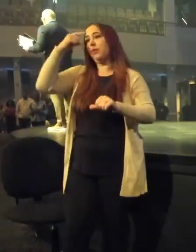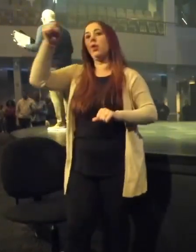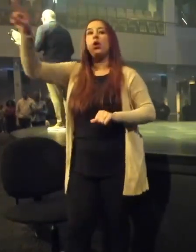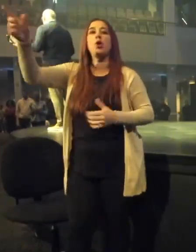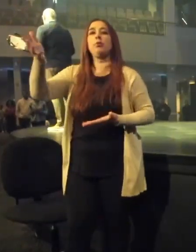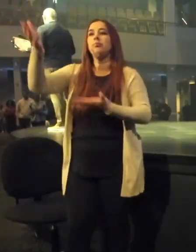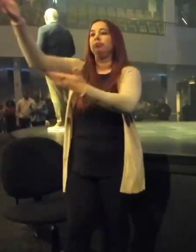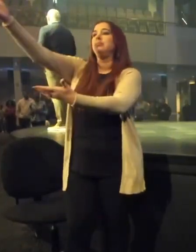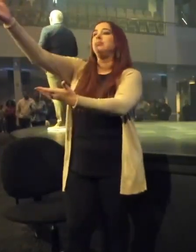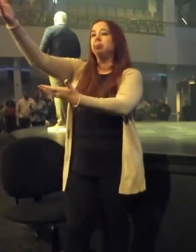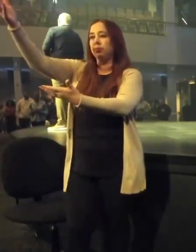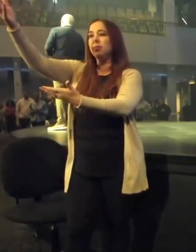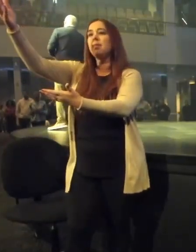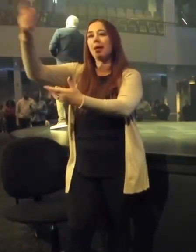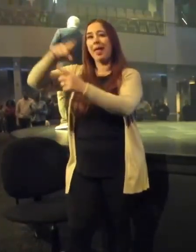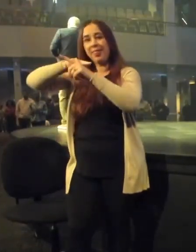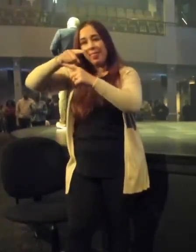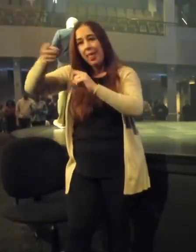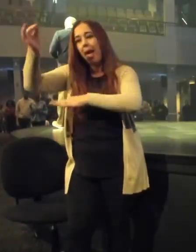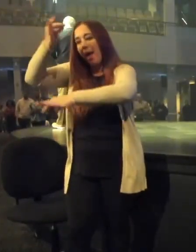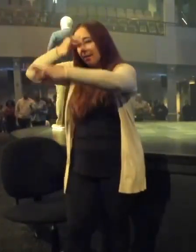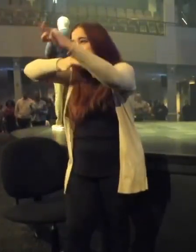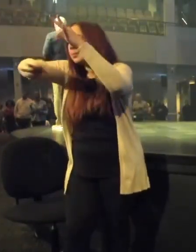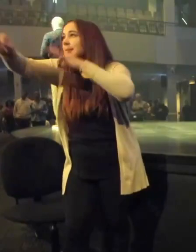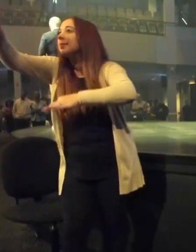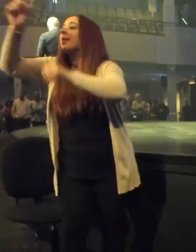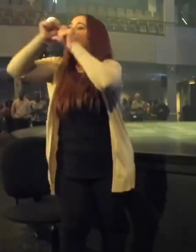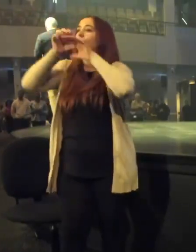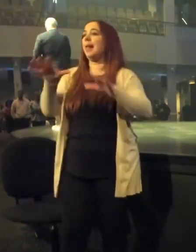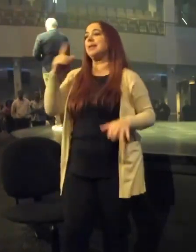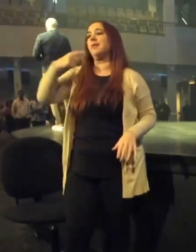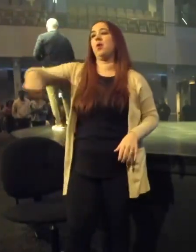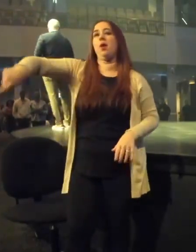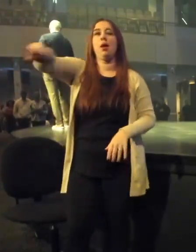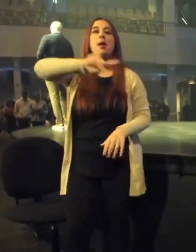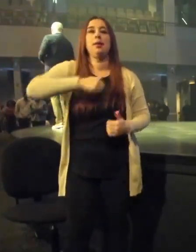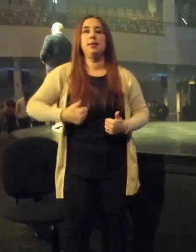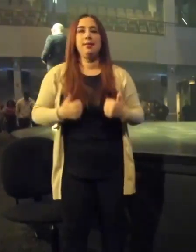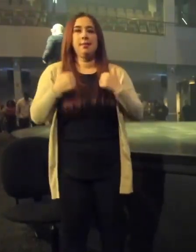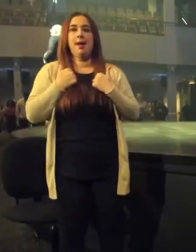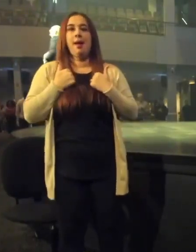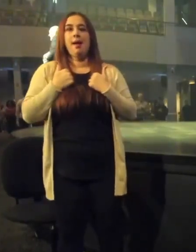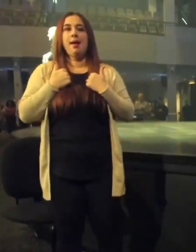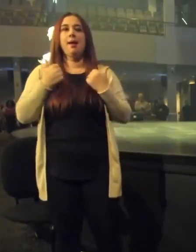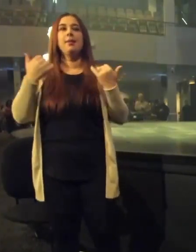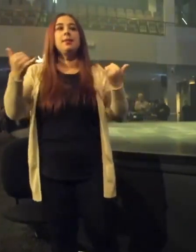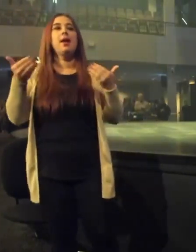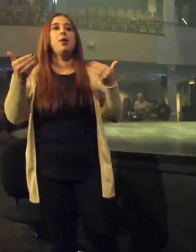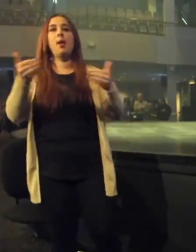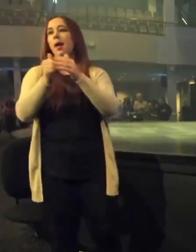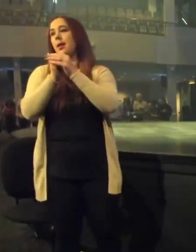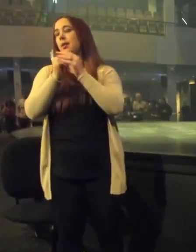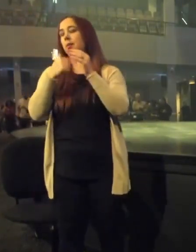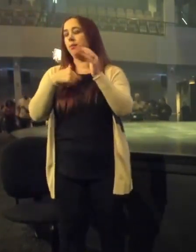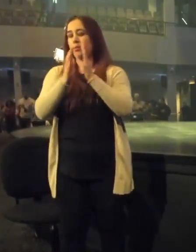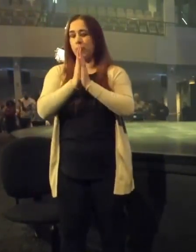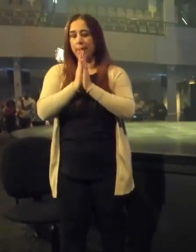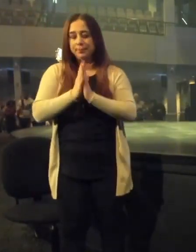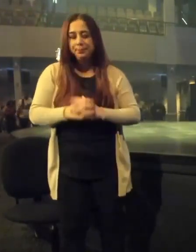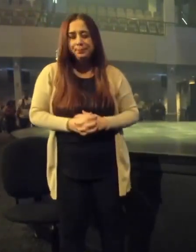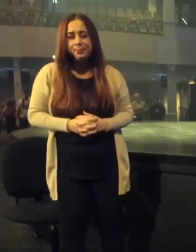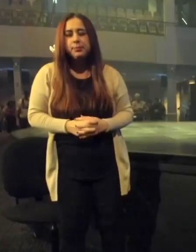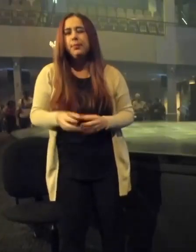then we're in a position to receive the flow of blessing into our lives as we do this morning. Join me as we pray together. Father, we love